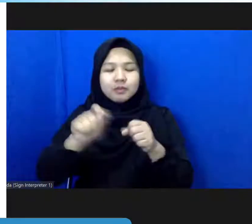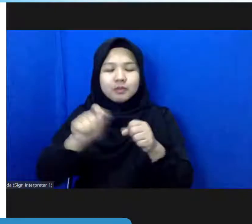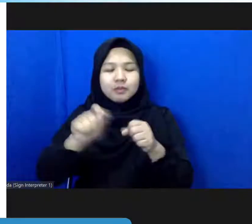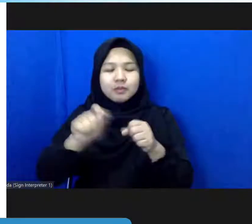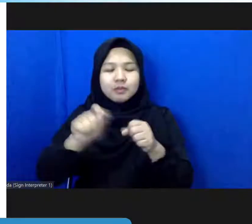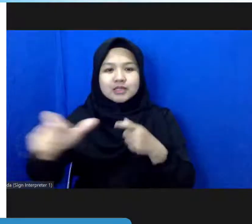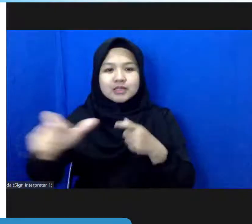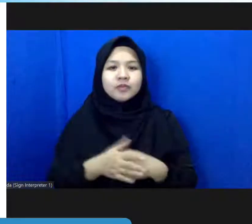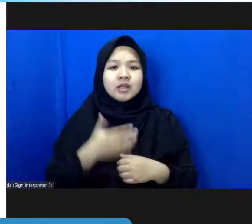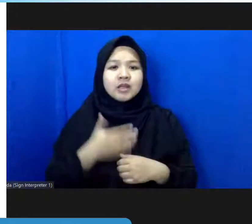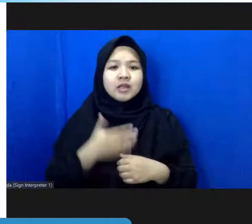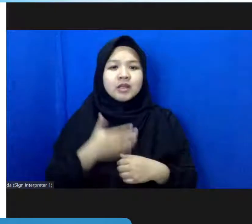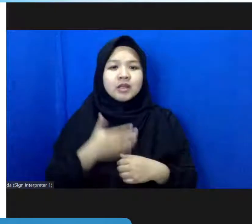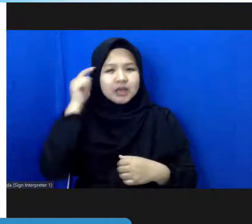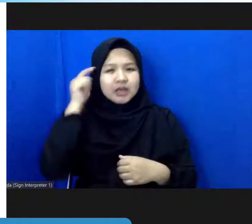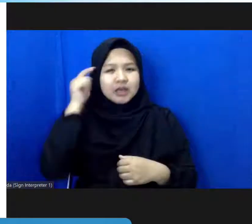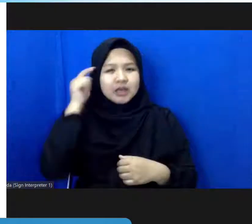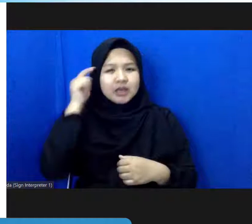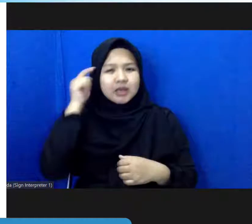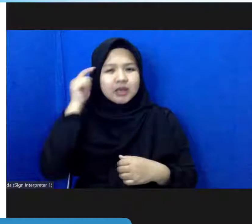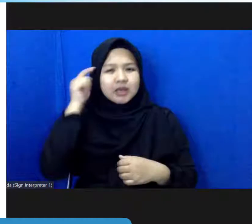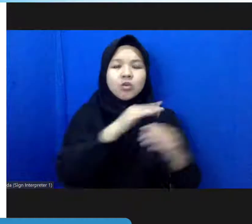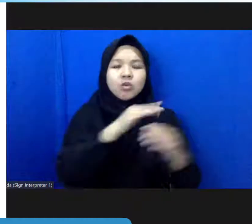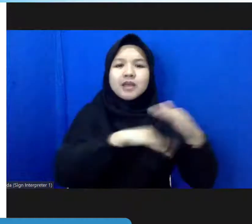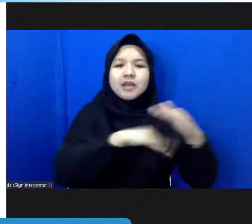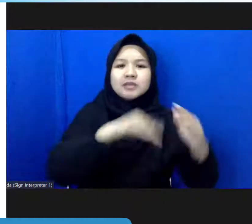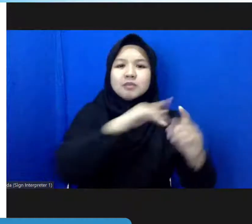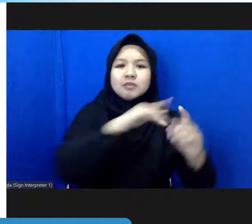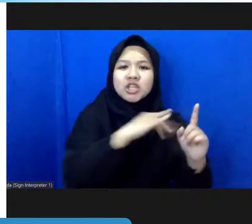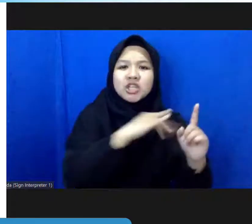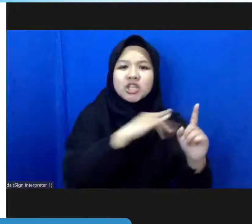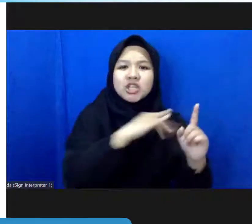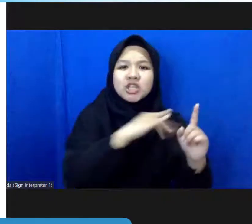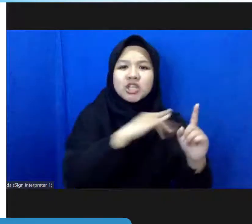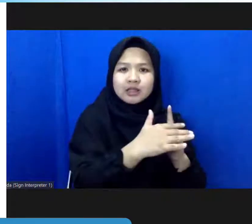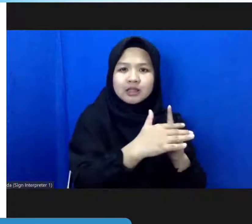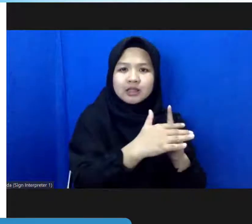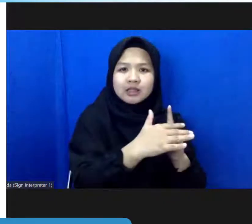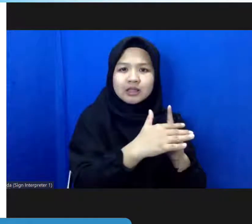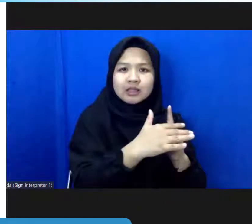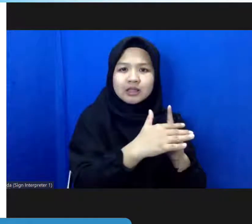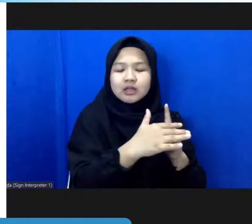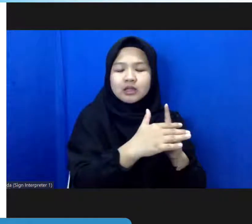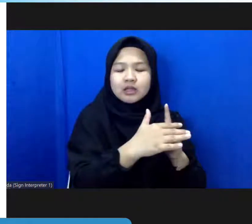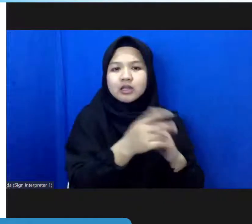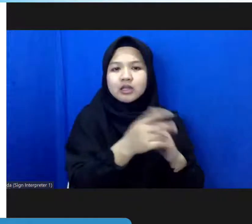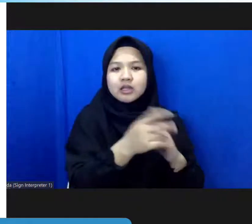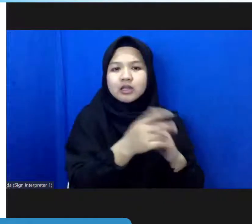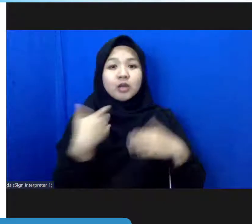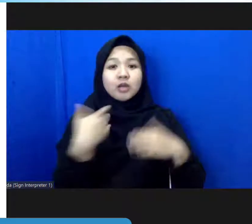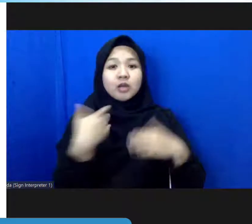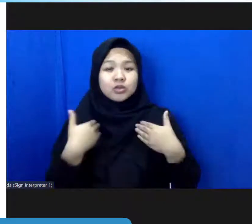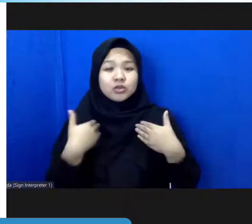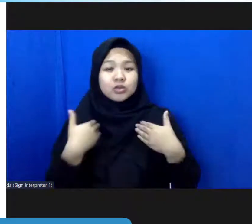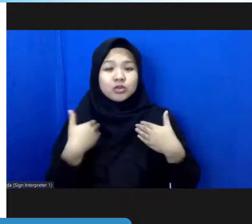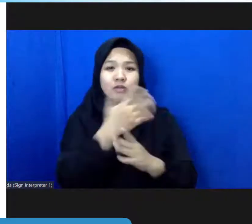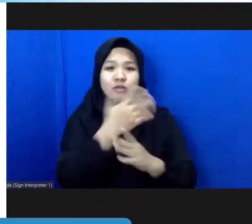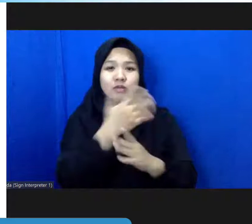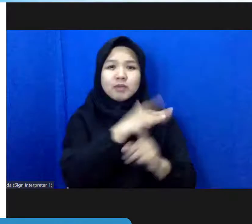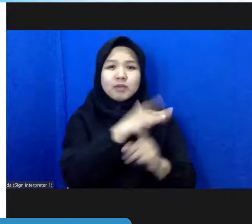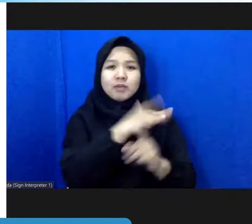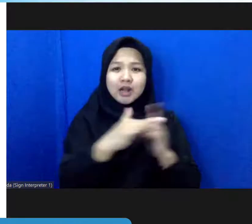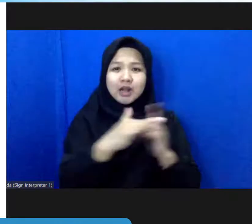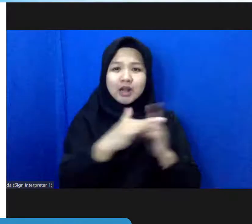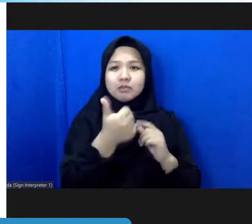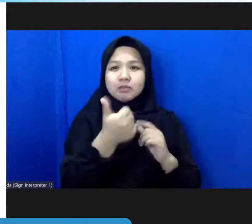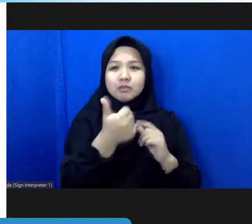if it's only community based, then till the time we have resources, it will be there.